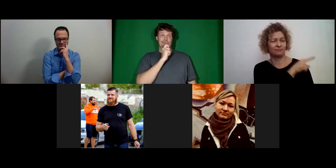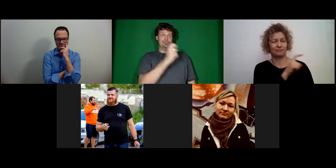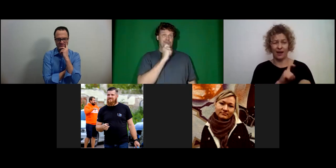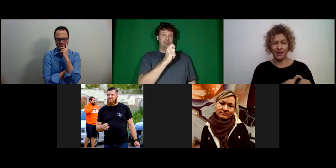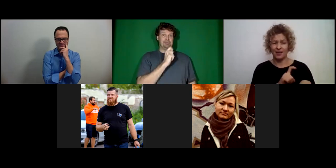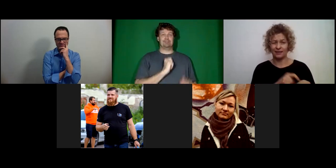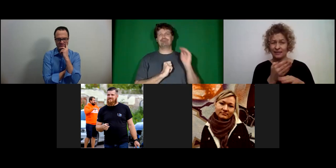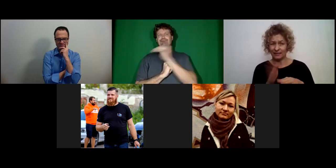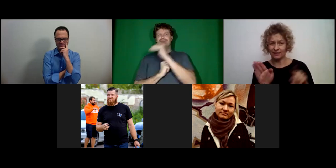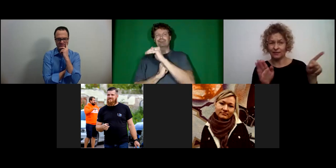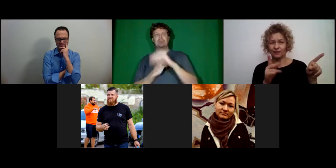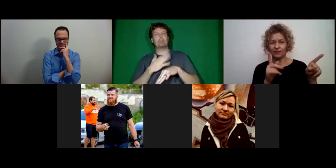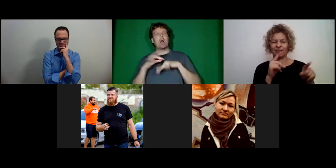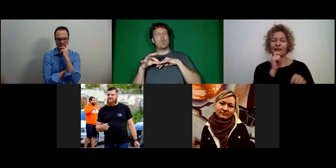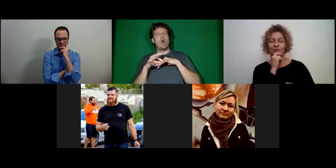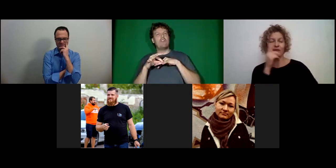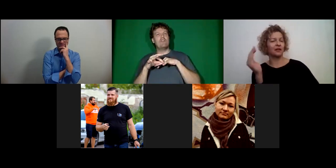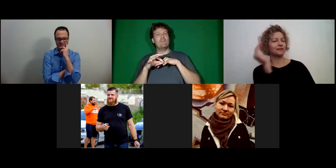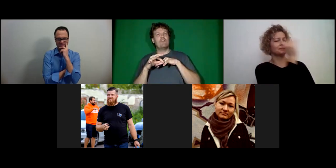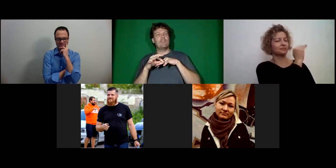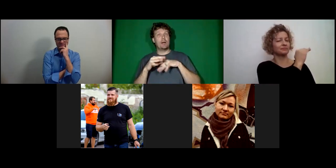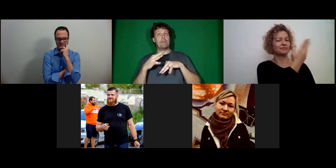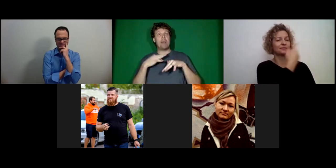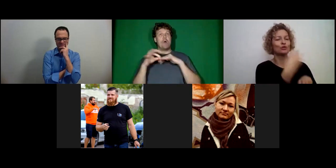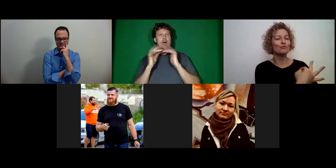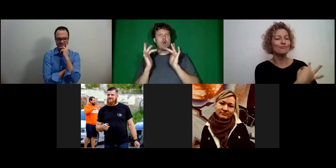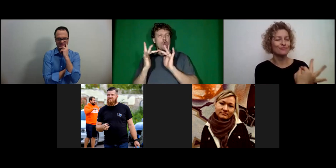inspiration? And I said, thanks to this one Greek coach.